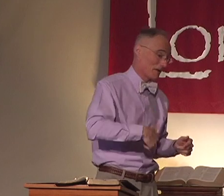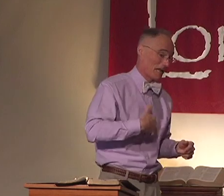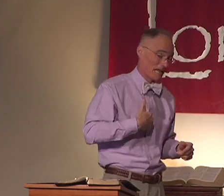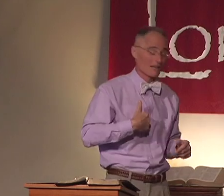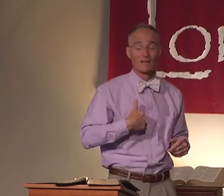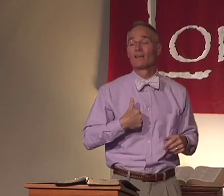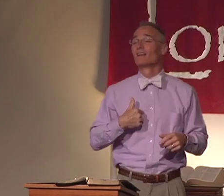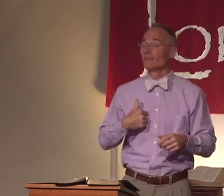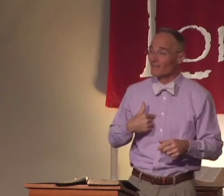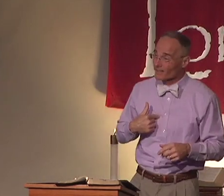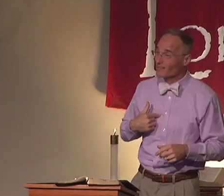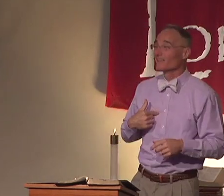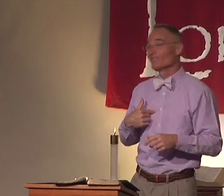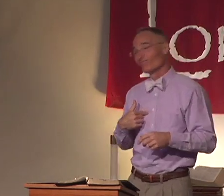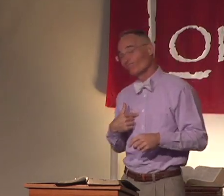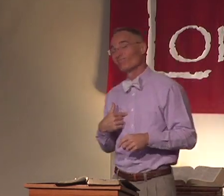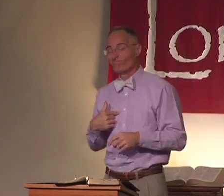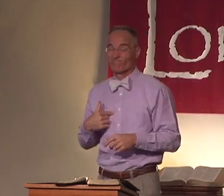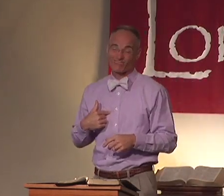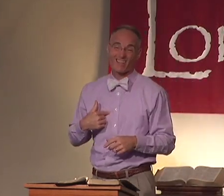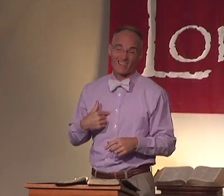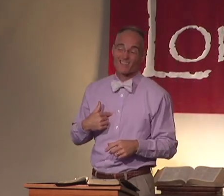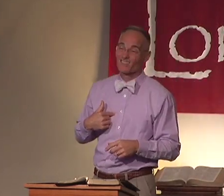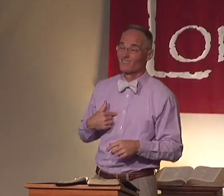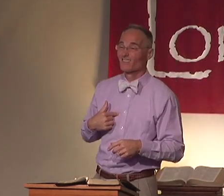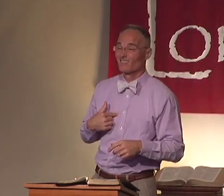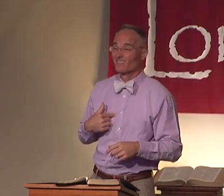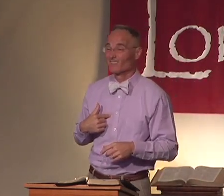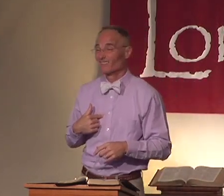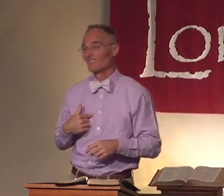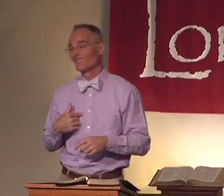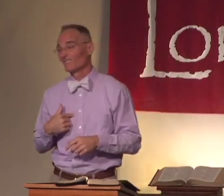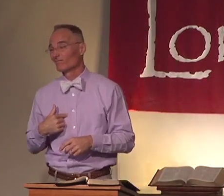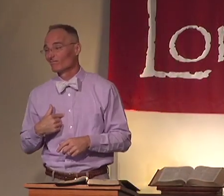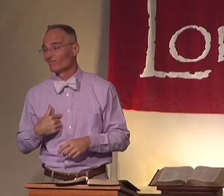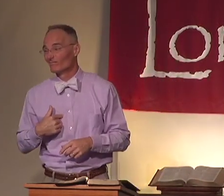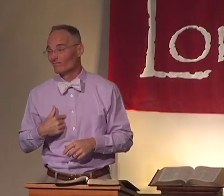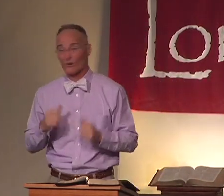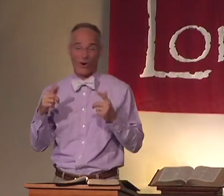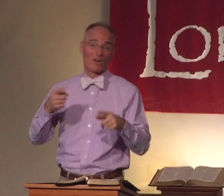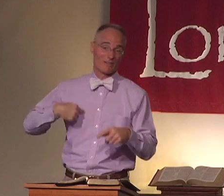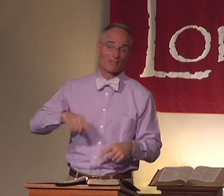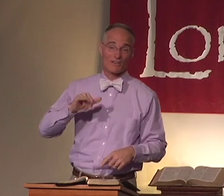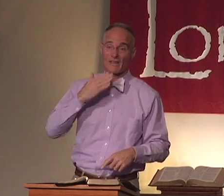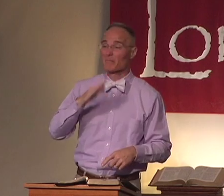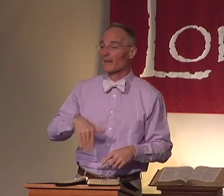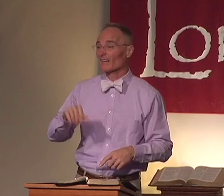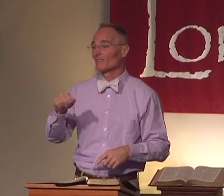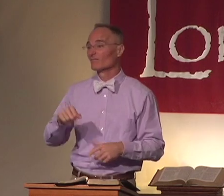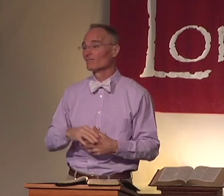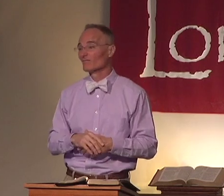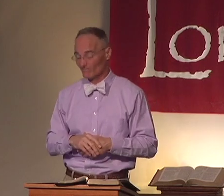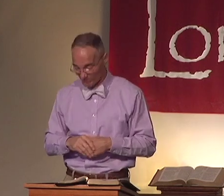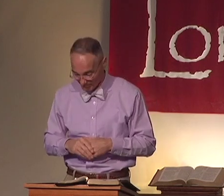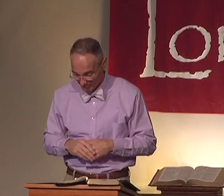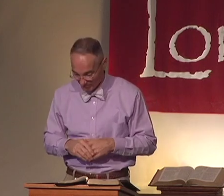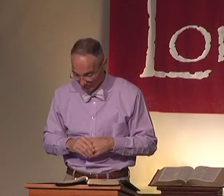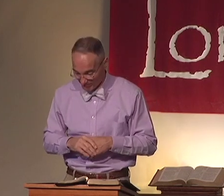Well, I'm not that bad. Well, yeah. You are. All of us are that bad.